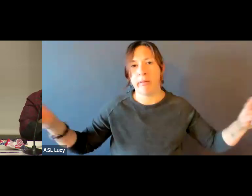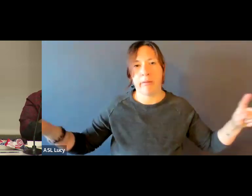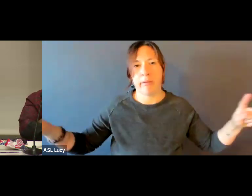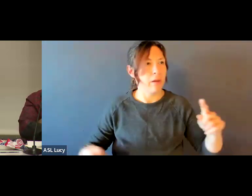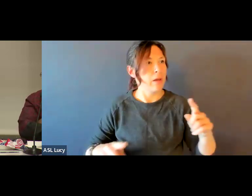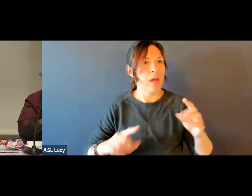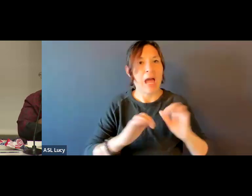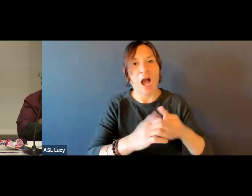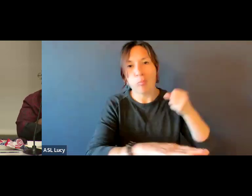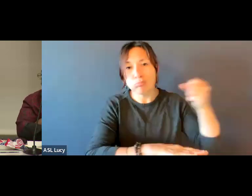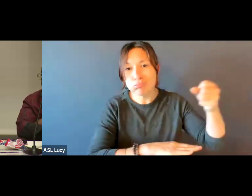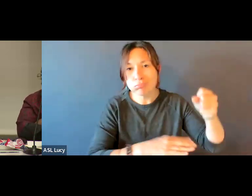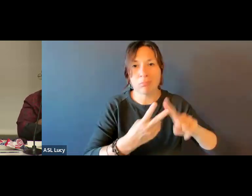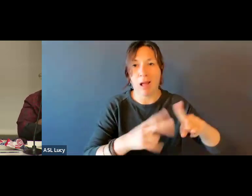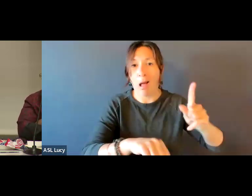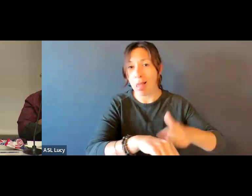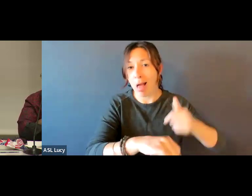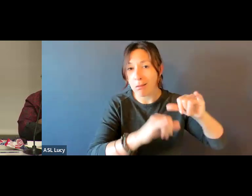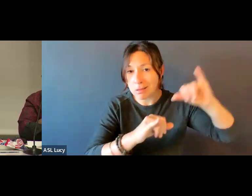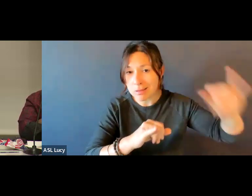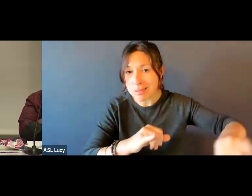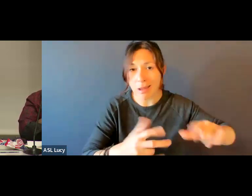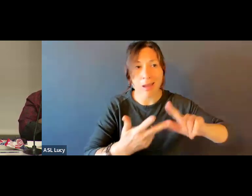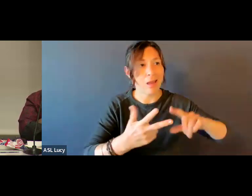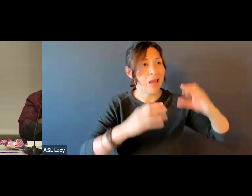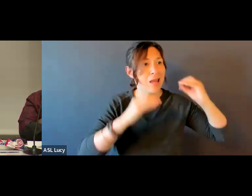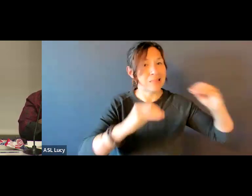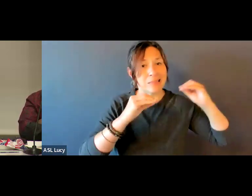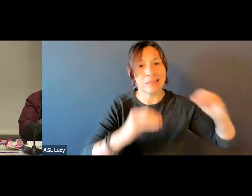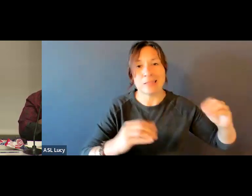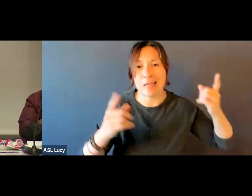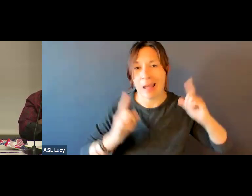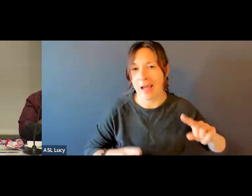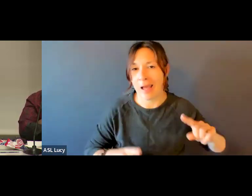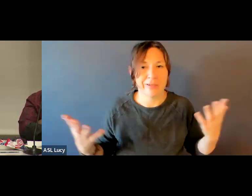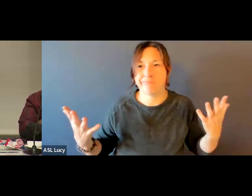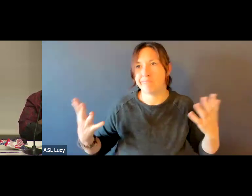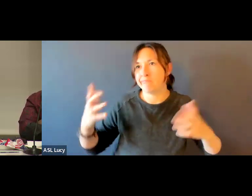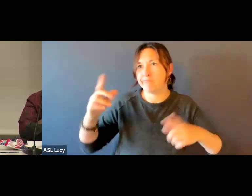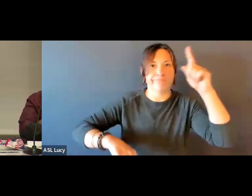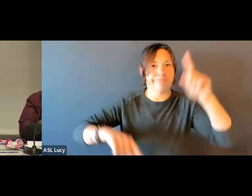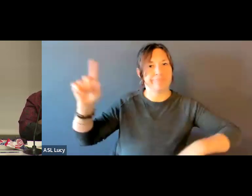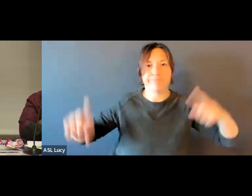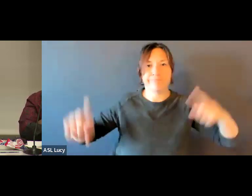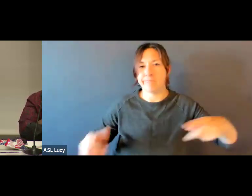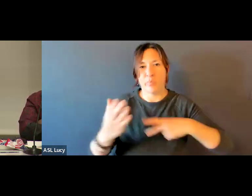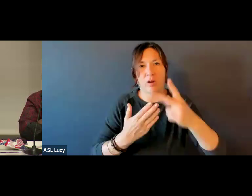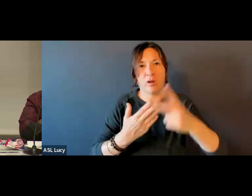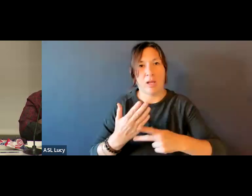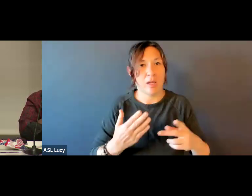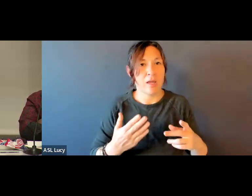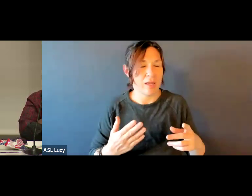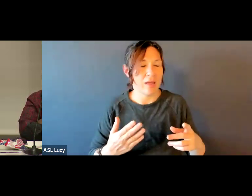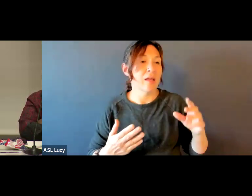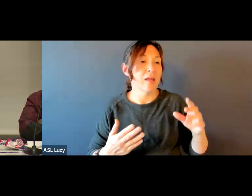long, and how the teaching is happening in those programs. So when you get that information, I would love to have a